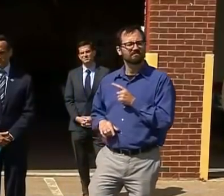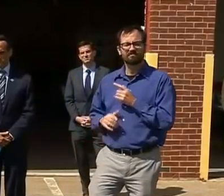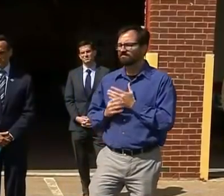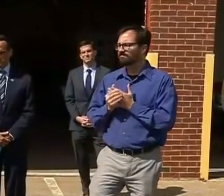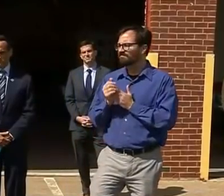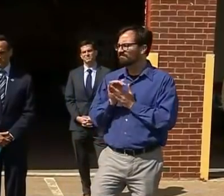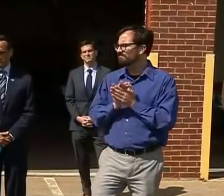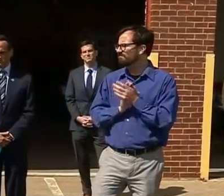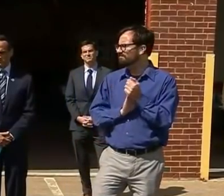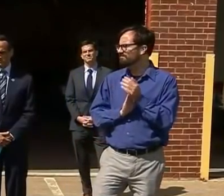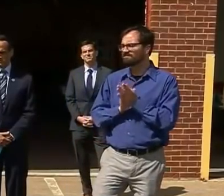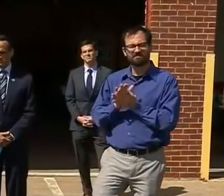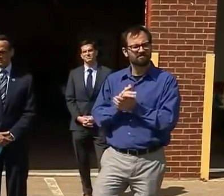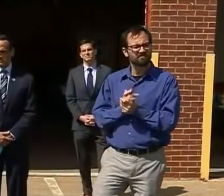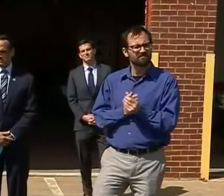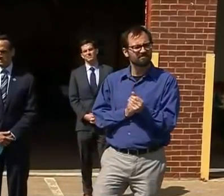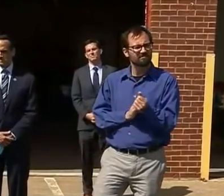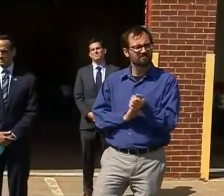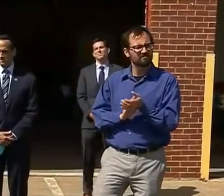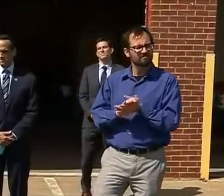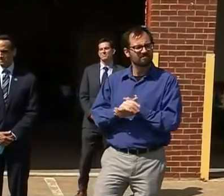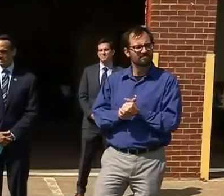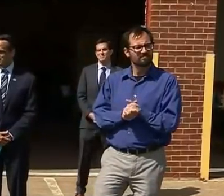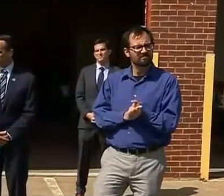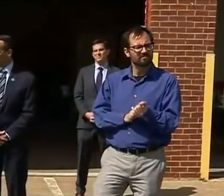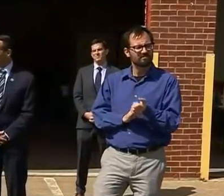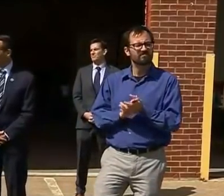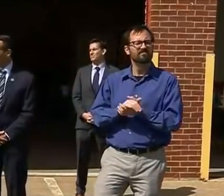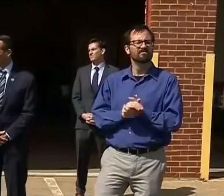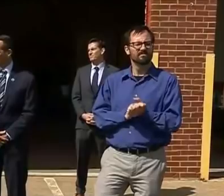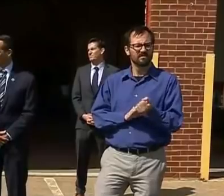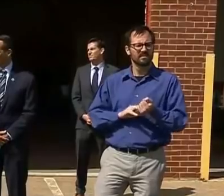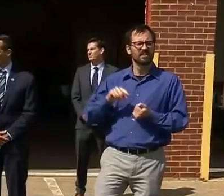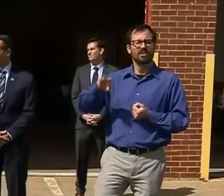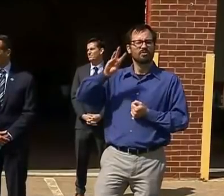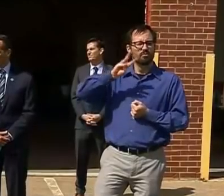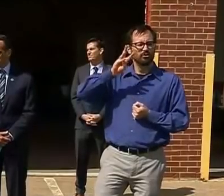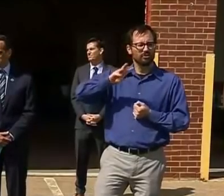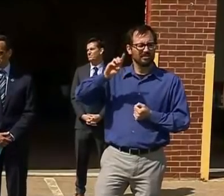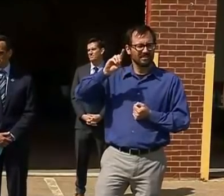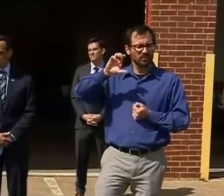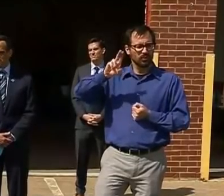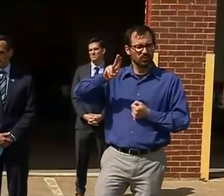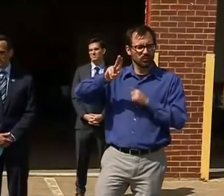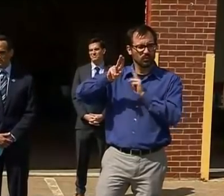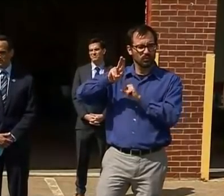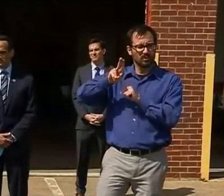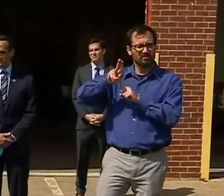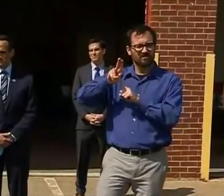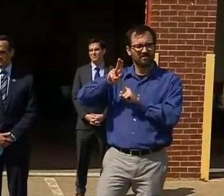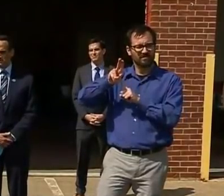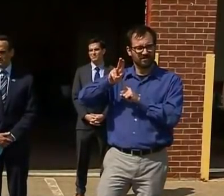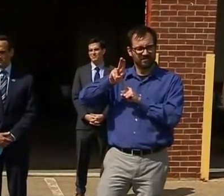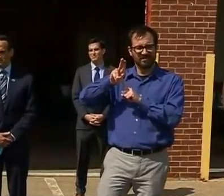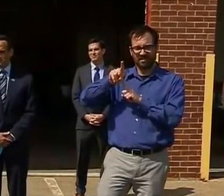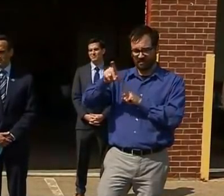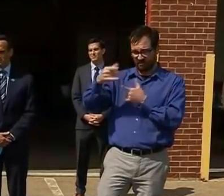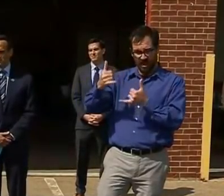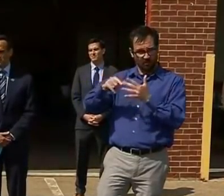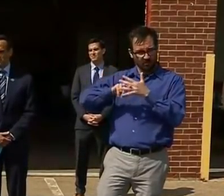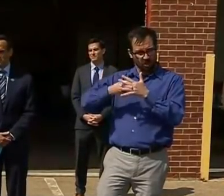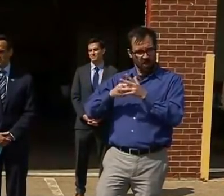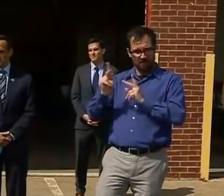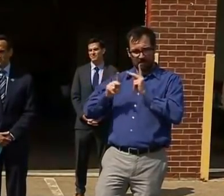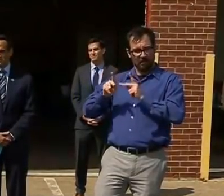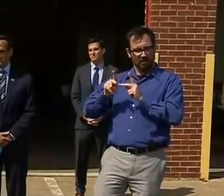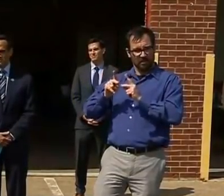The DCU has started accepting patients. I think they started accepting patients on Thursday, right? And the BCEC started accepting